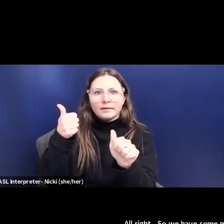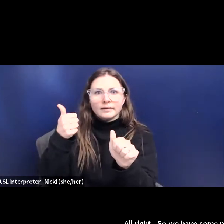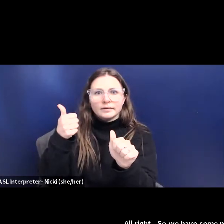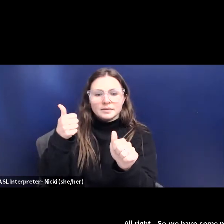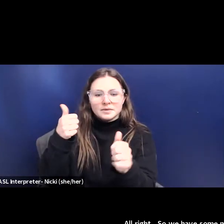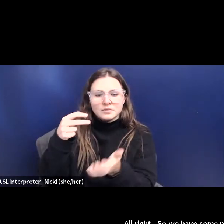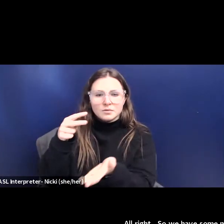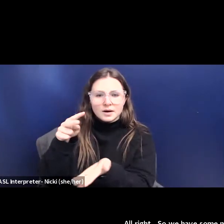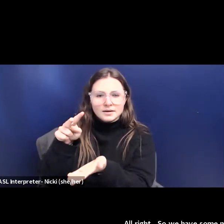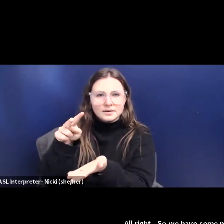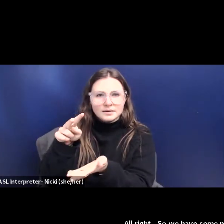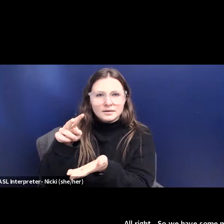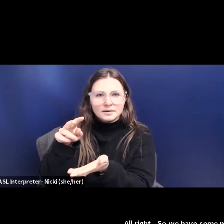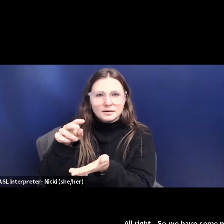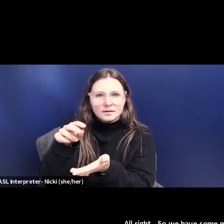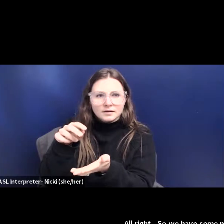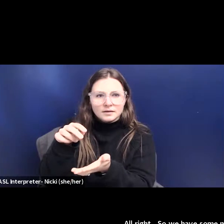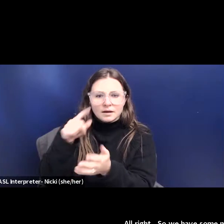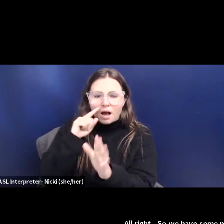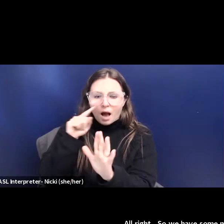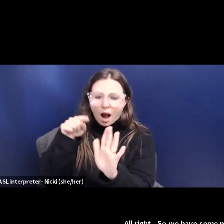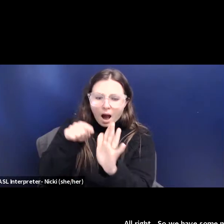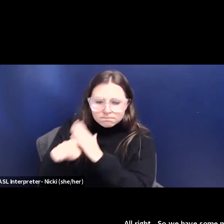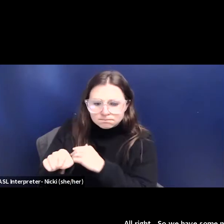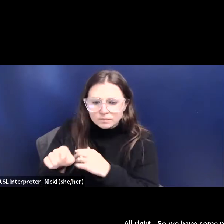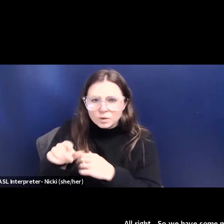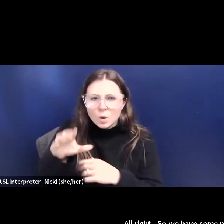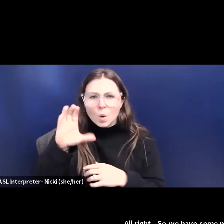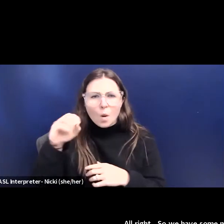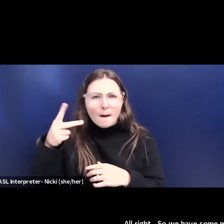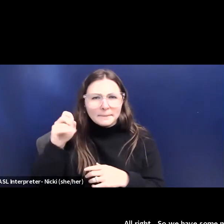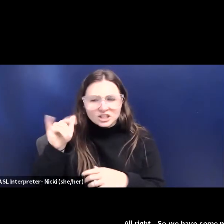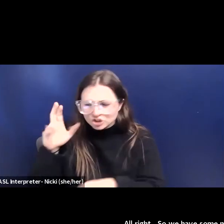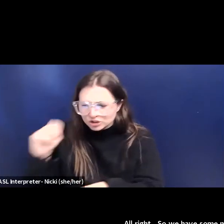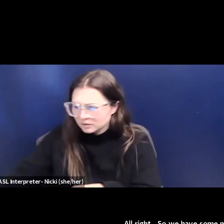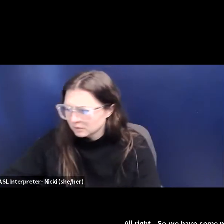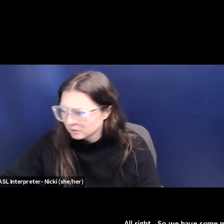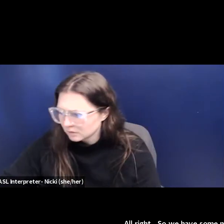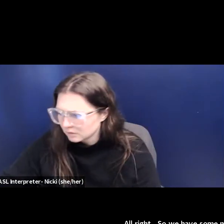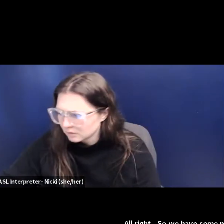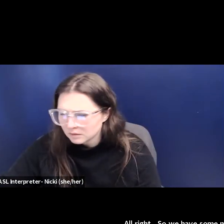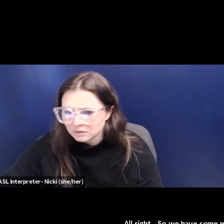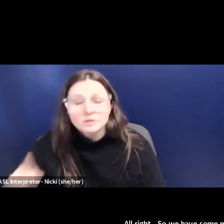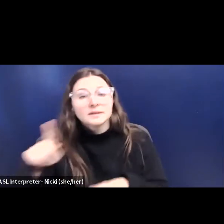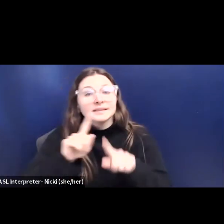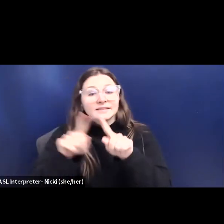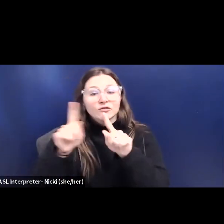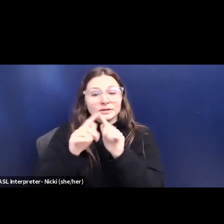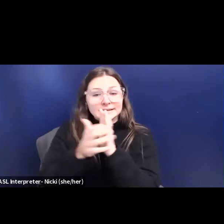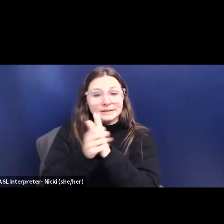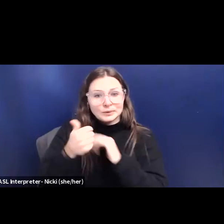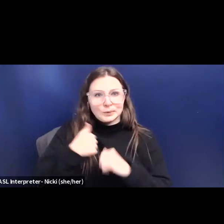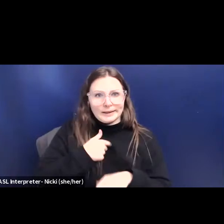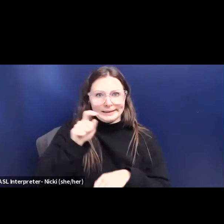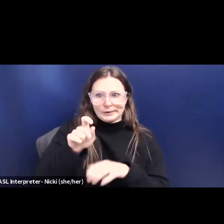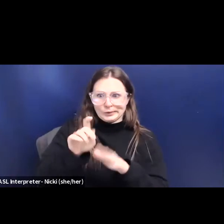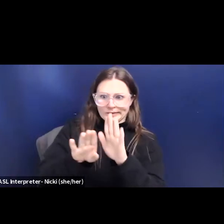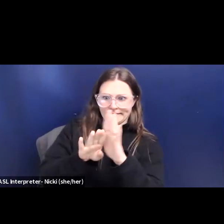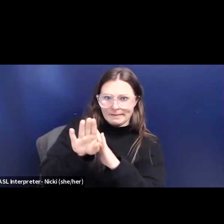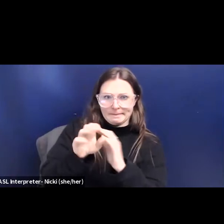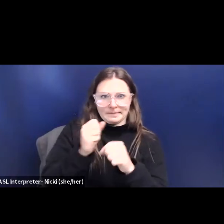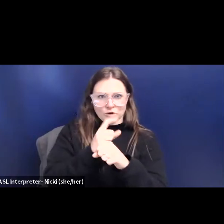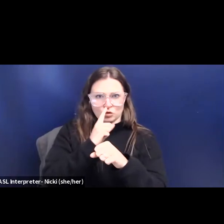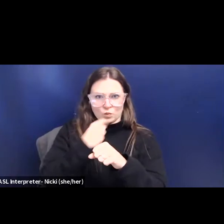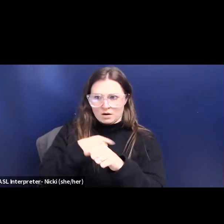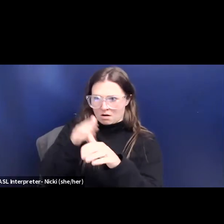great. What tools do you have, or do you think we collectively need to develop to keep us oriented towards liberation and